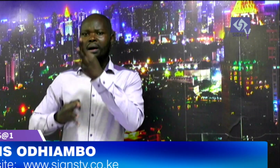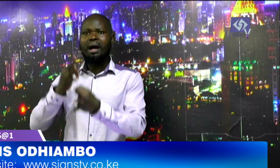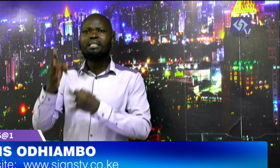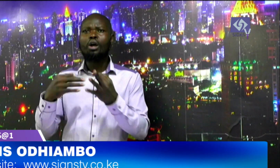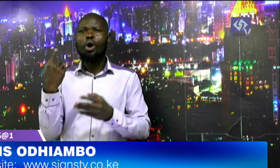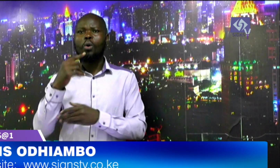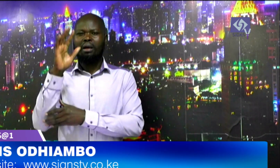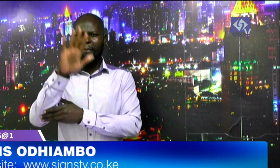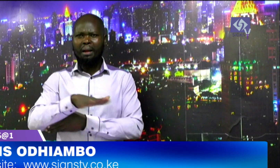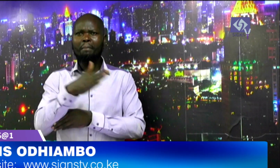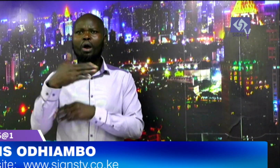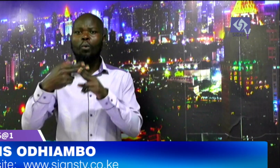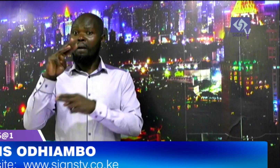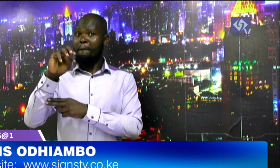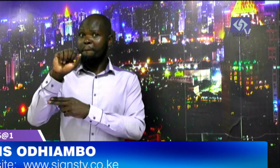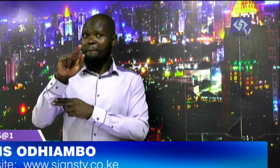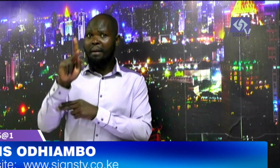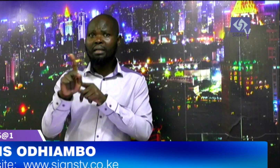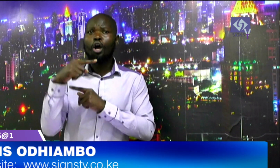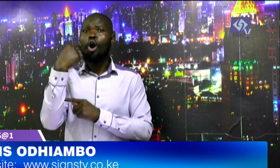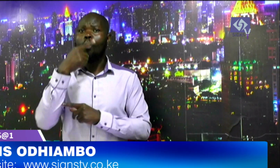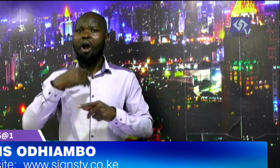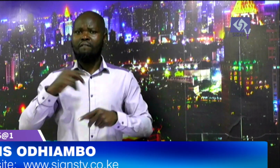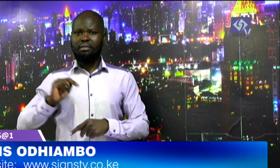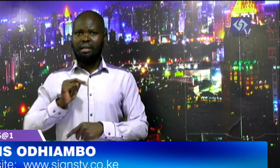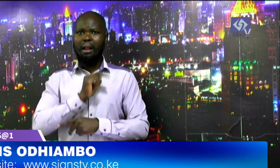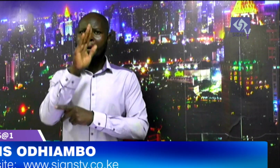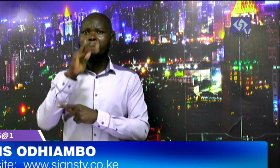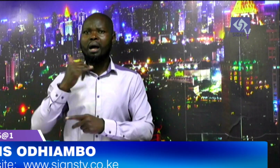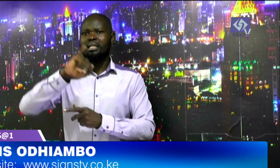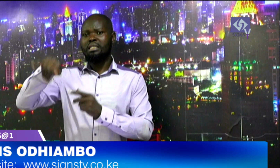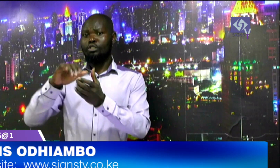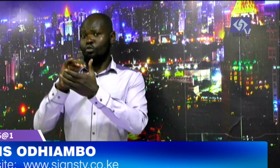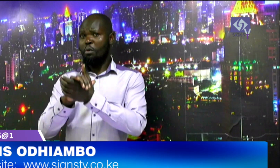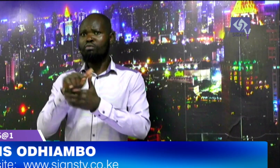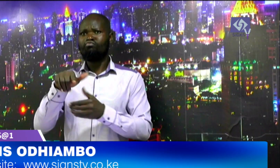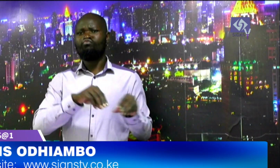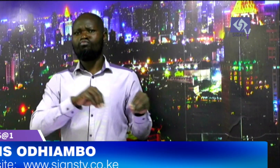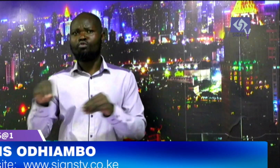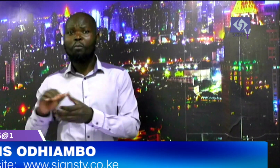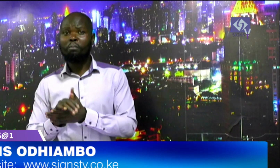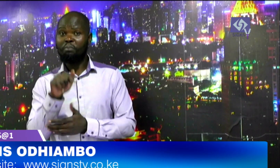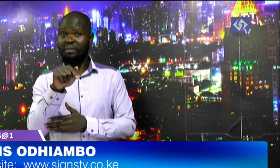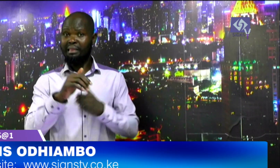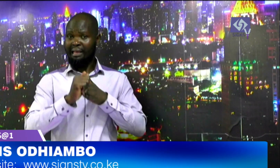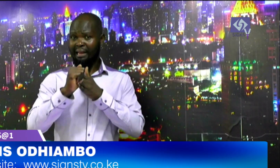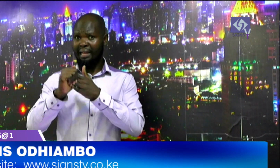Sabina Chege will now be replaced by Embakasi West MP Mark Mwenje, who has been nominated by Jubilee as